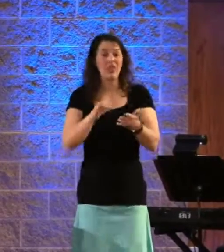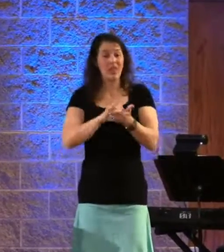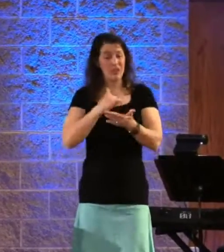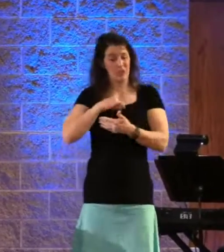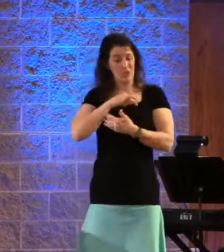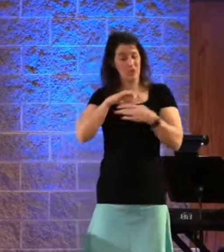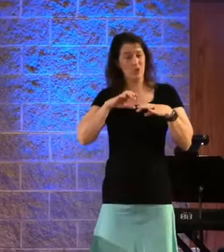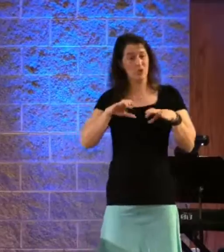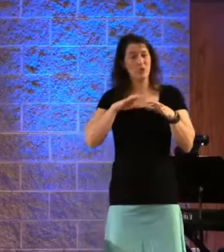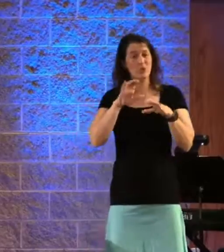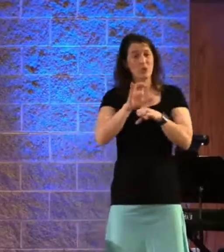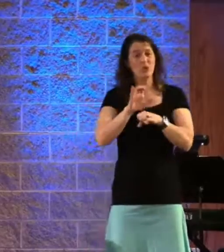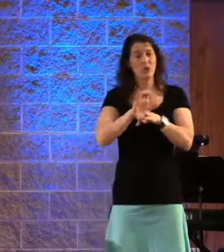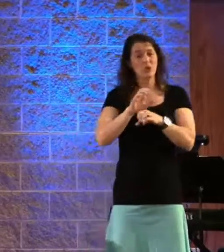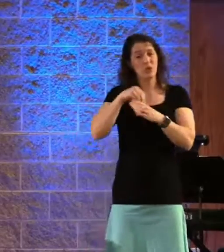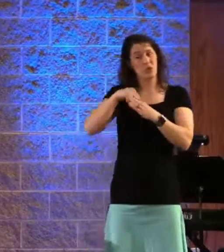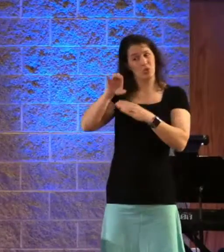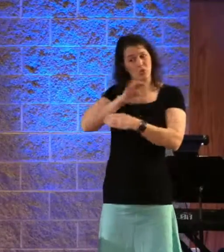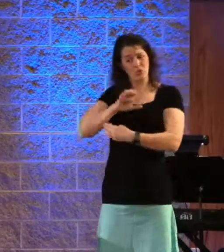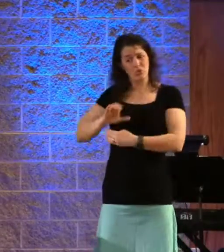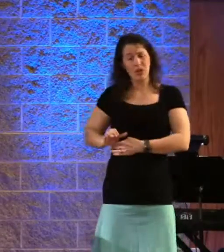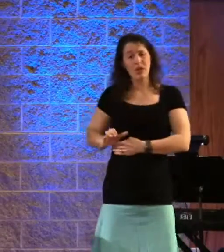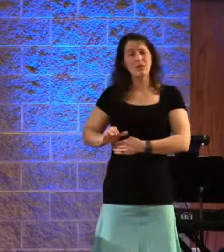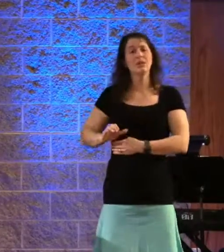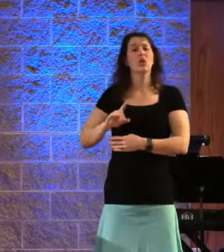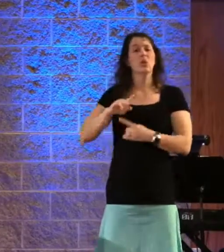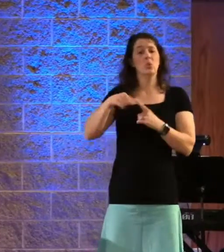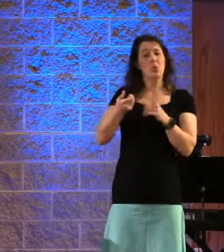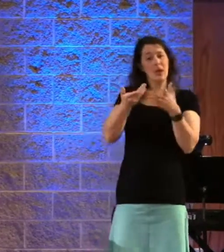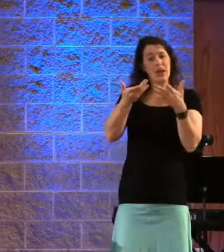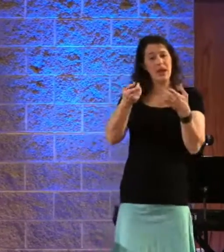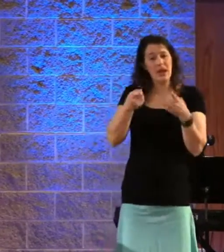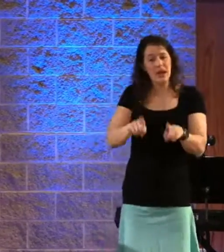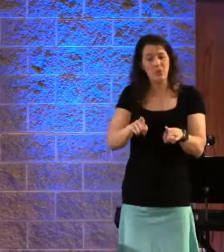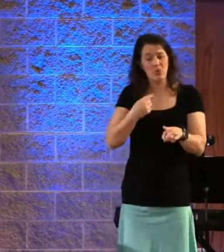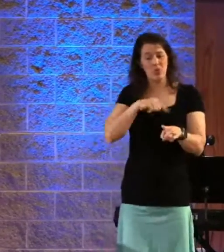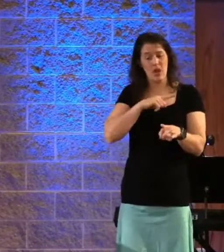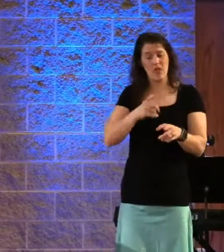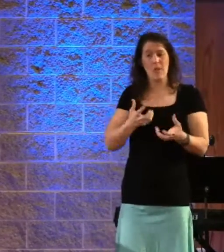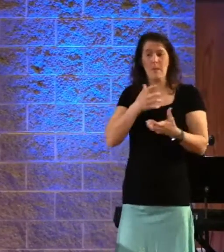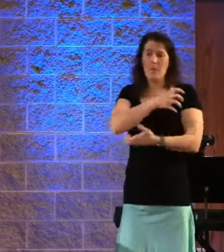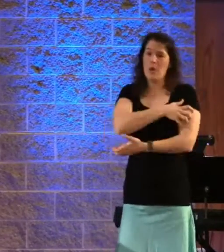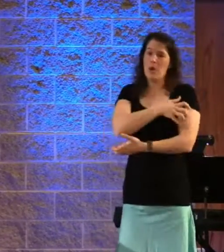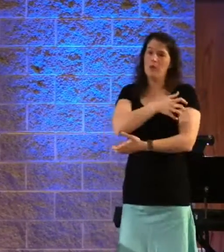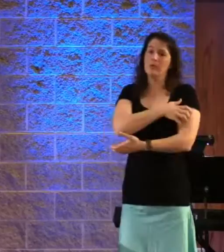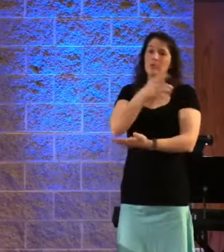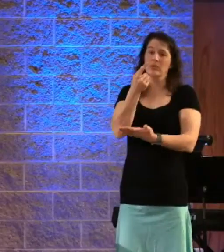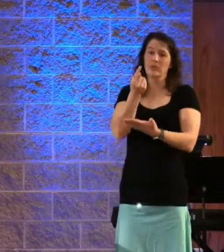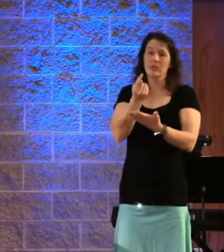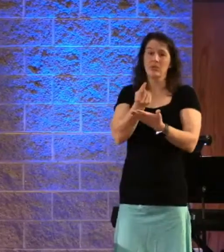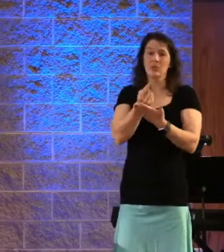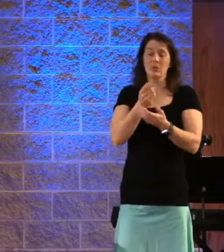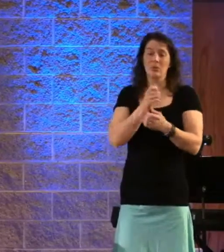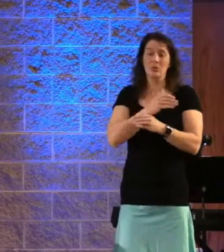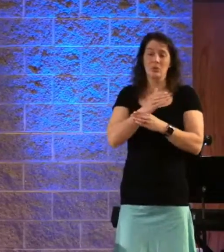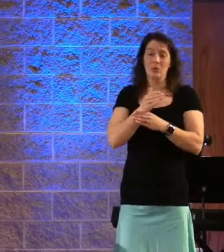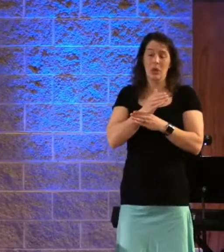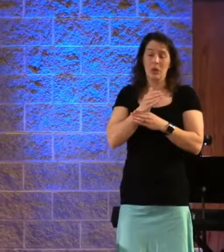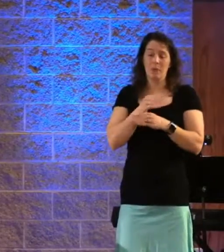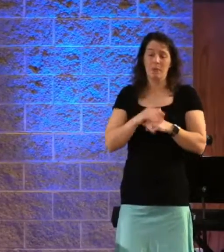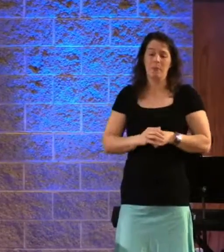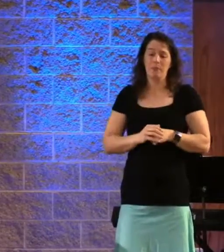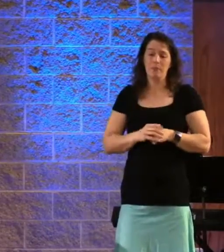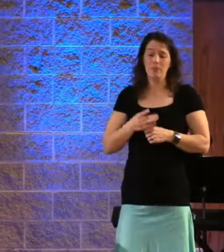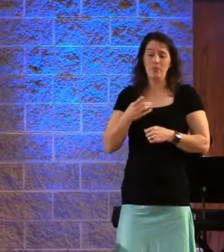what we do in Christ. And when it happens, we have a very, very powerful testimony to share. When people have